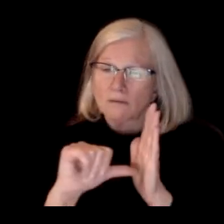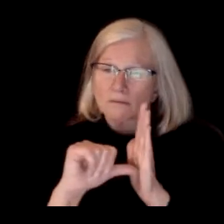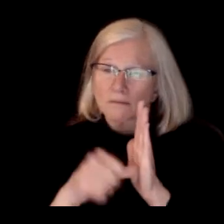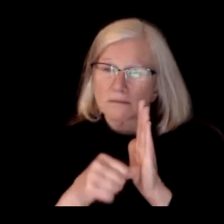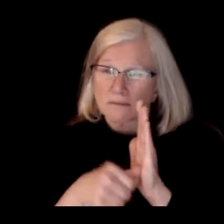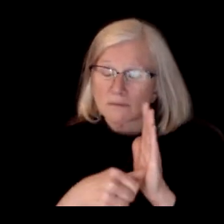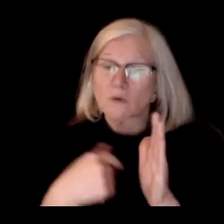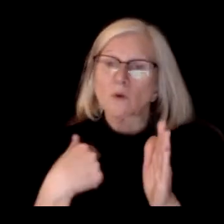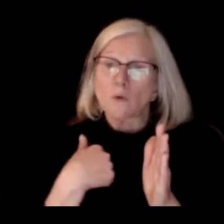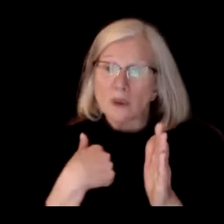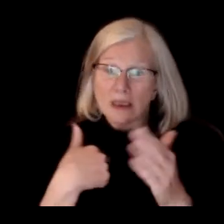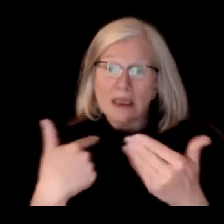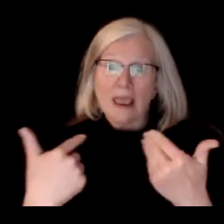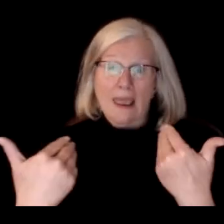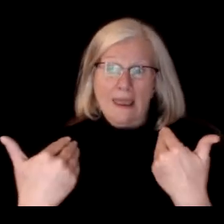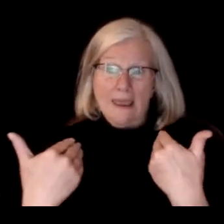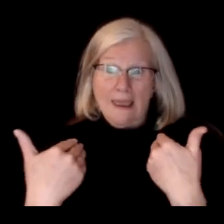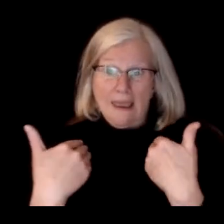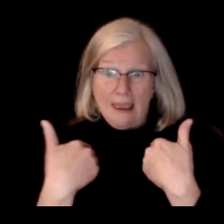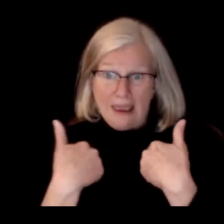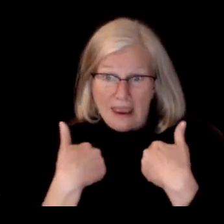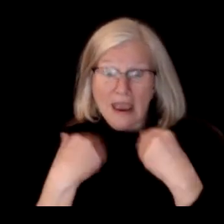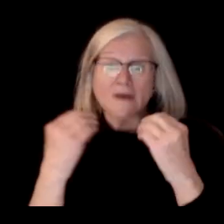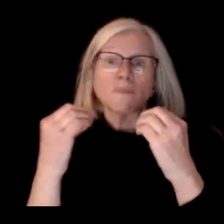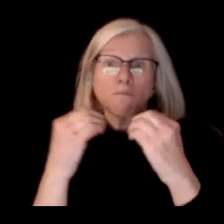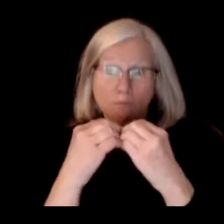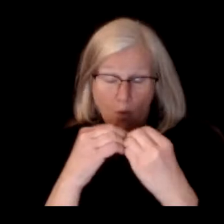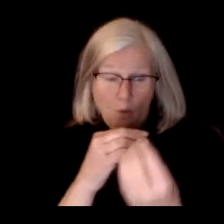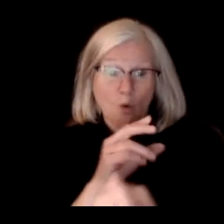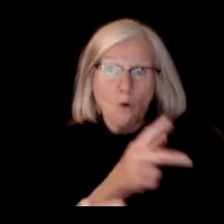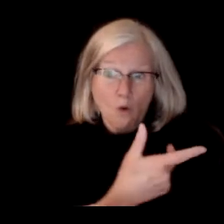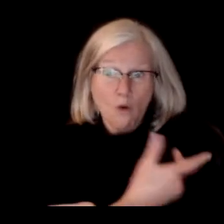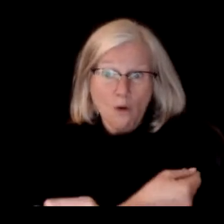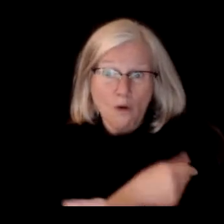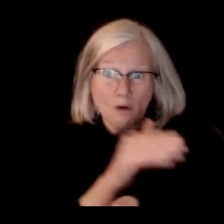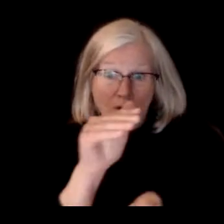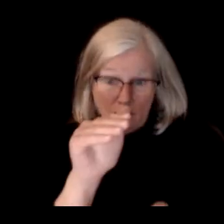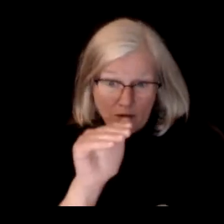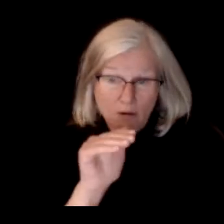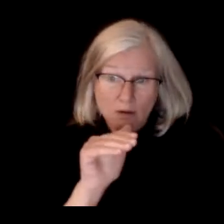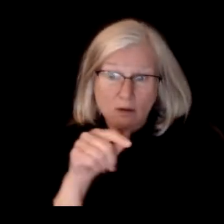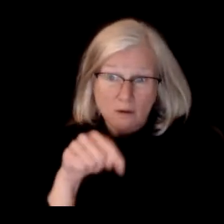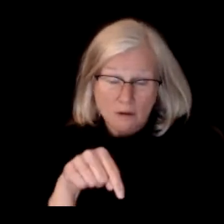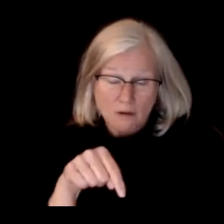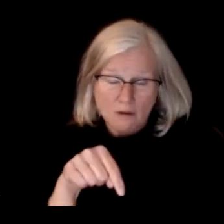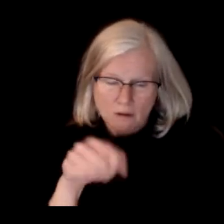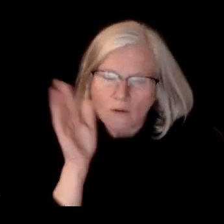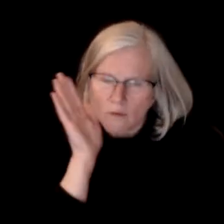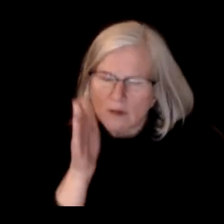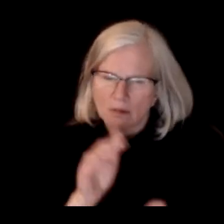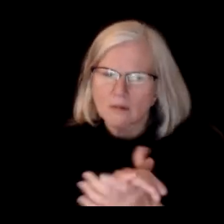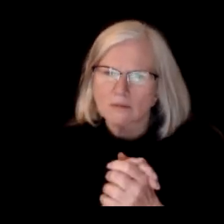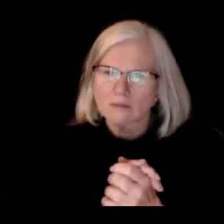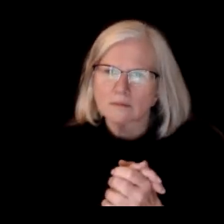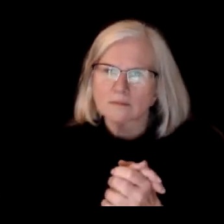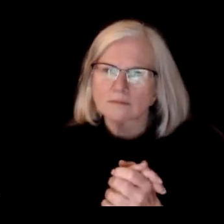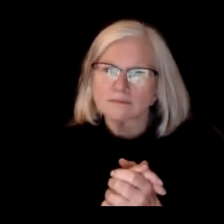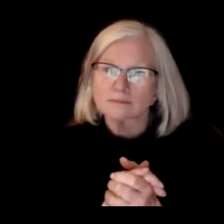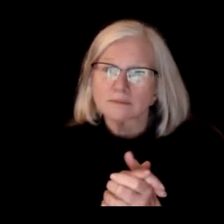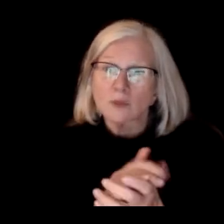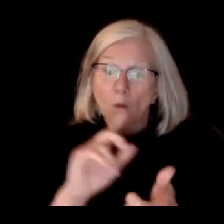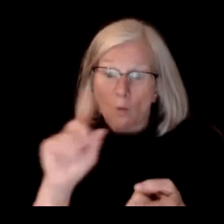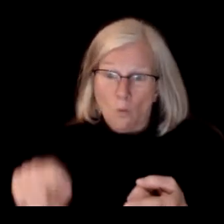vaccine from the federal level coming, that is just critical for our ability to deliver on the